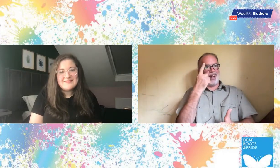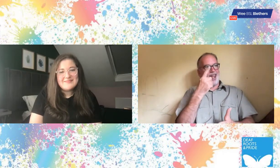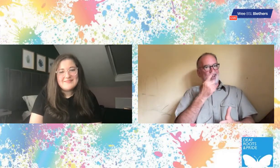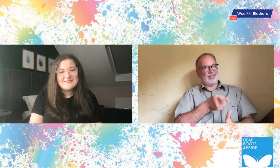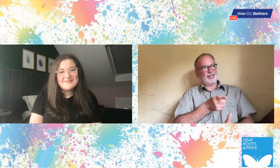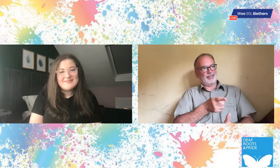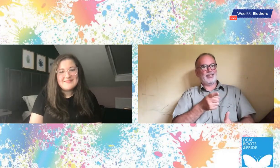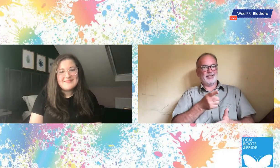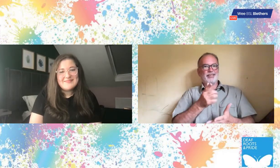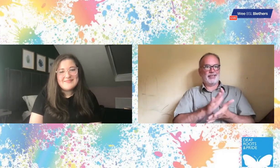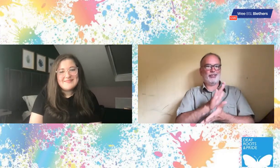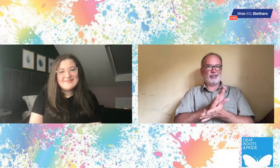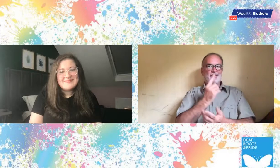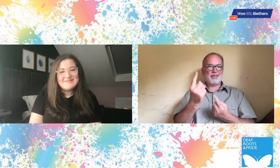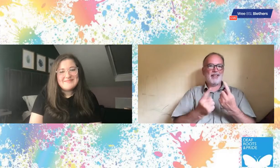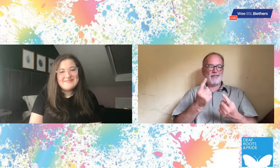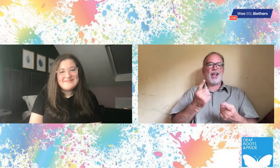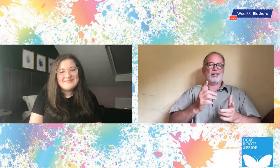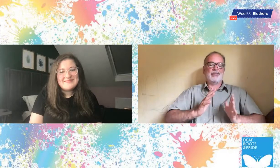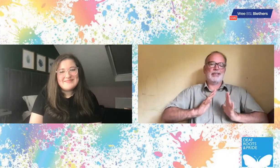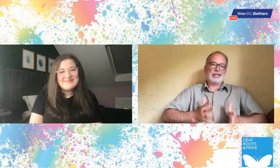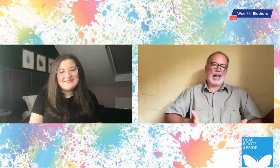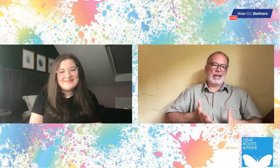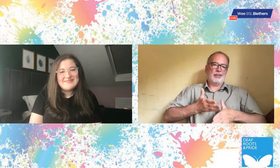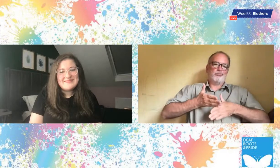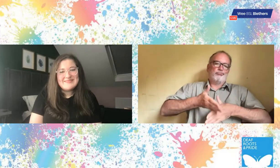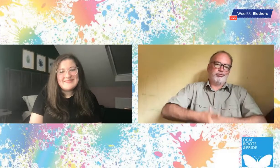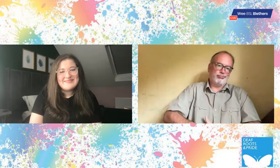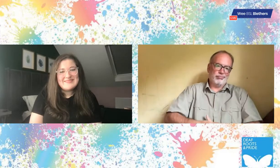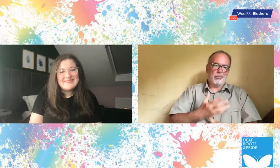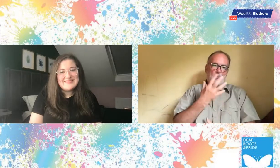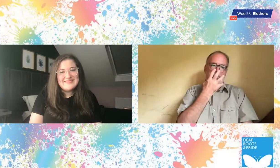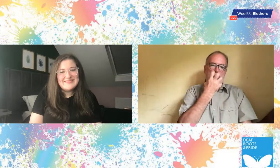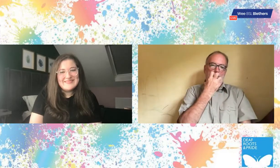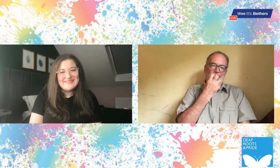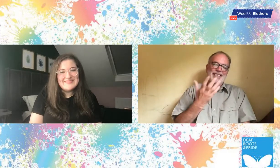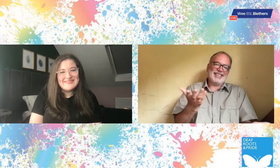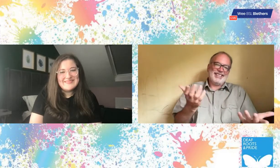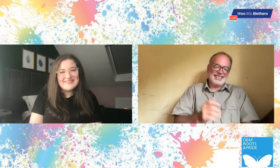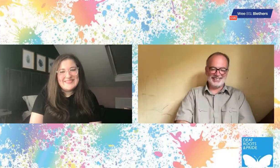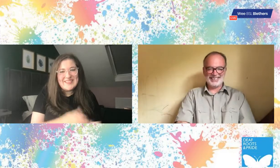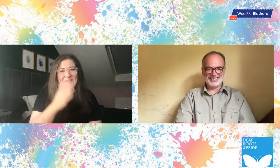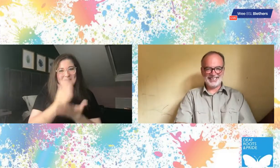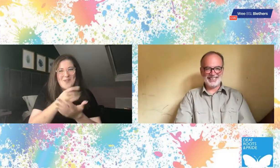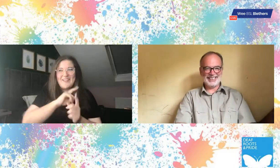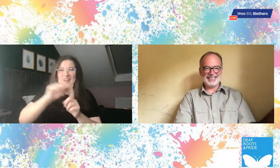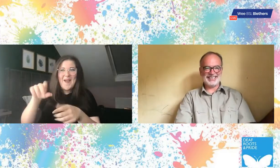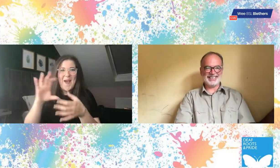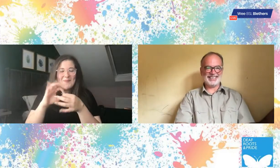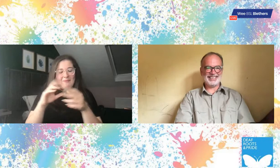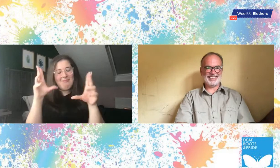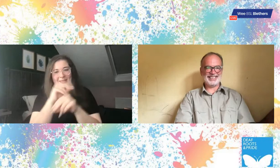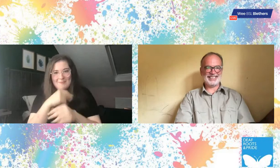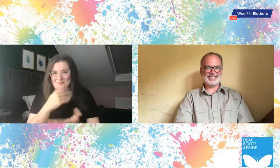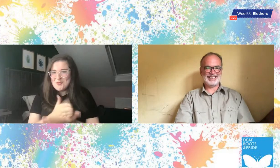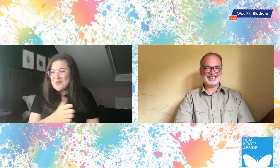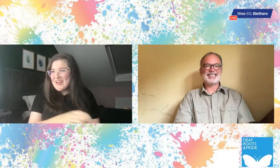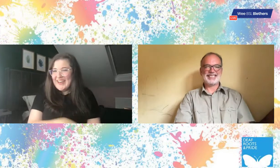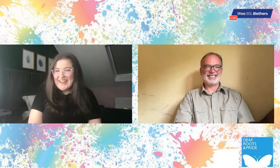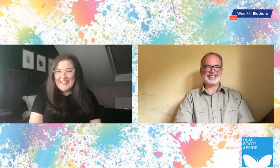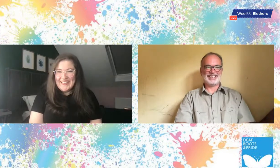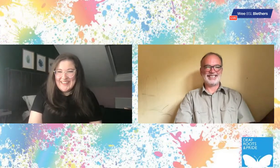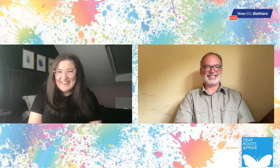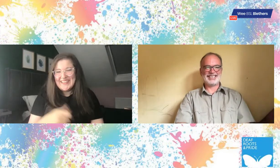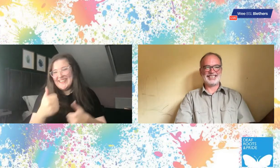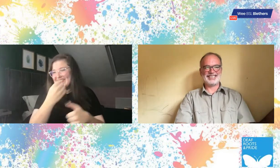from towns. They haven't really had a lot of rural experience, so they do really enjoy themselves. It's tiring. You can get a bit moody,